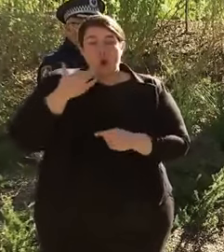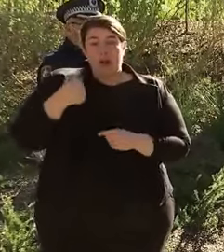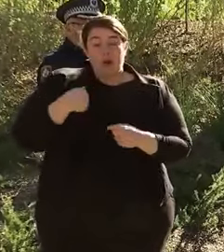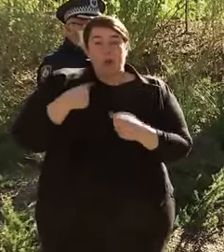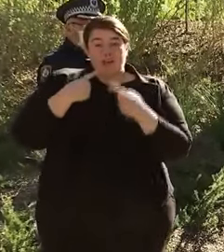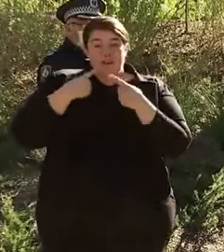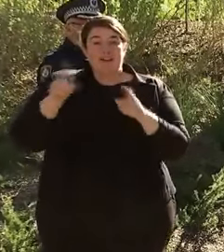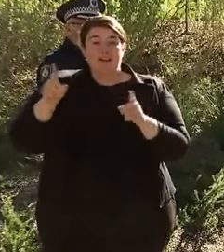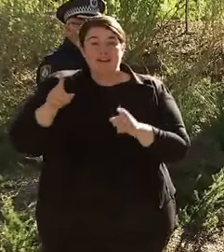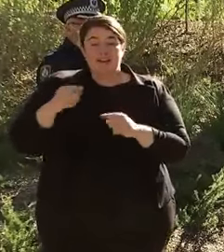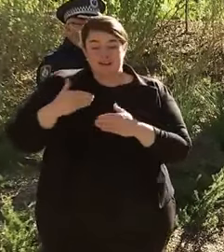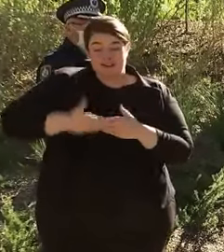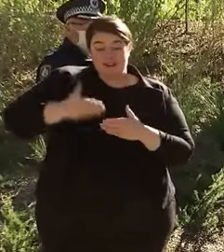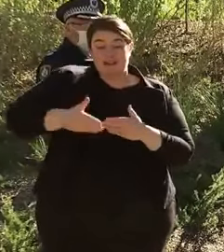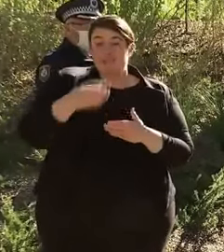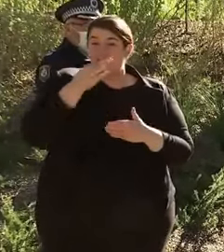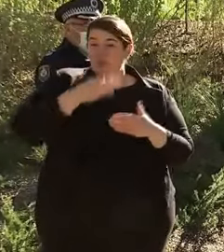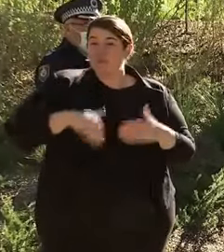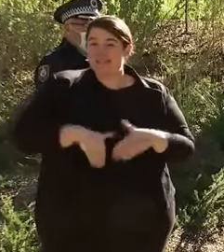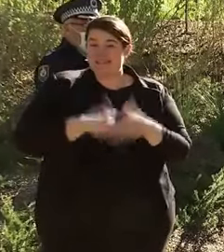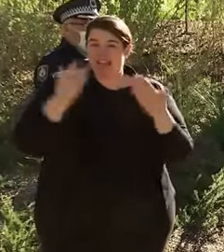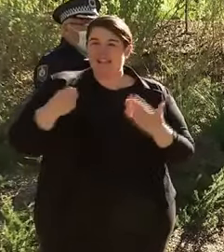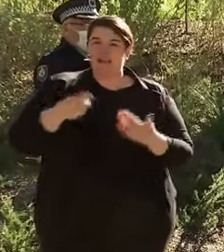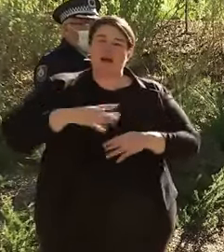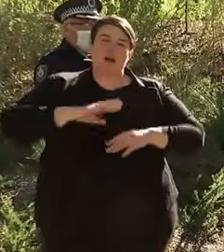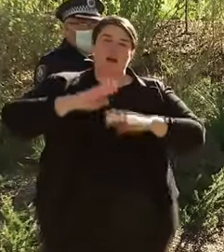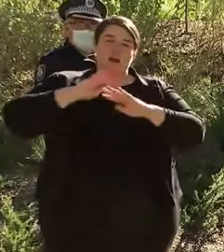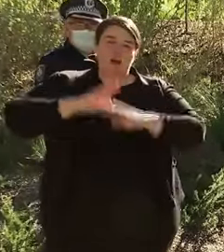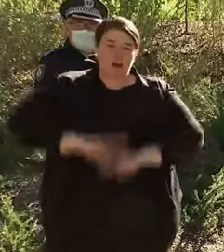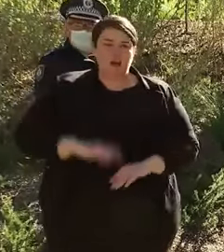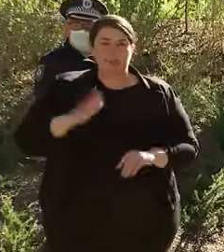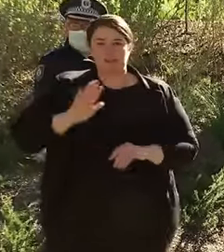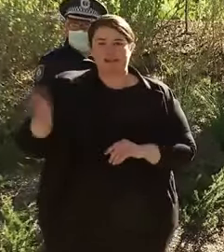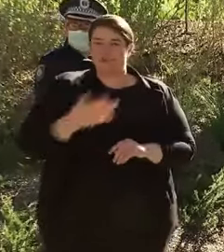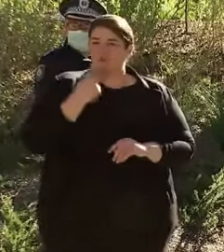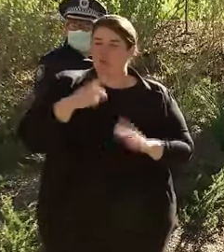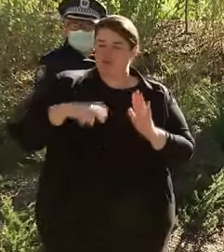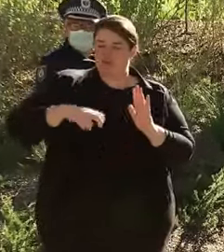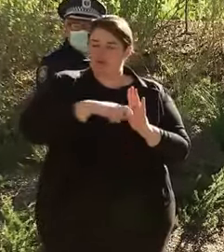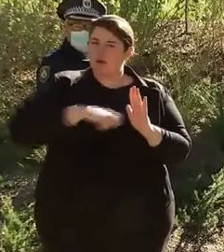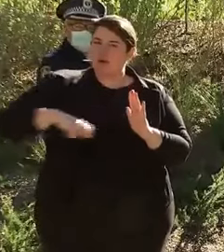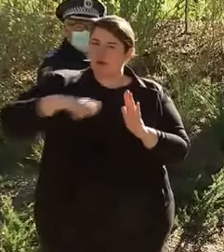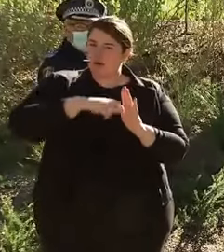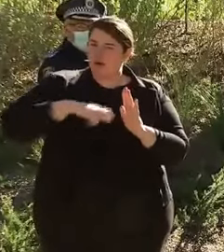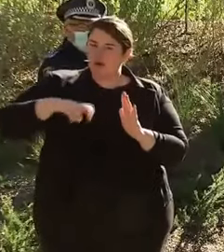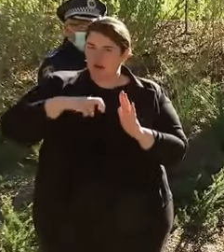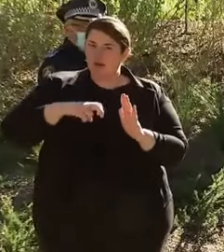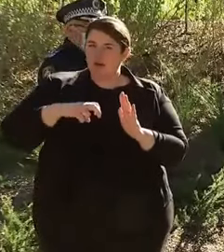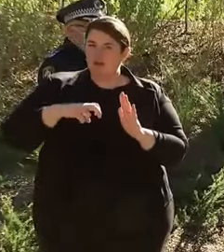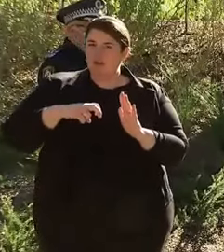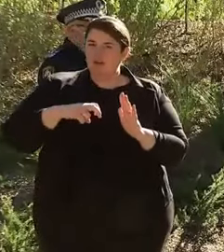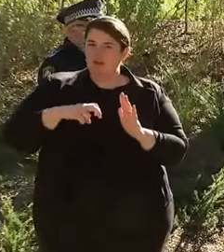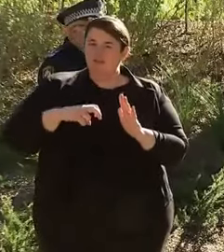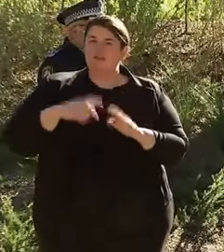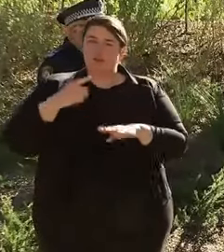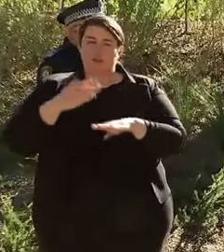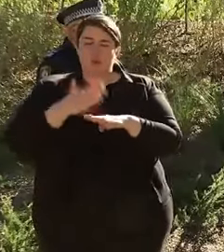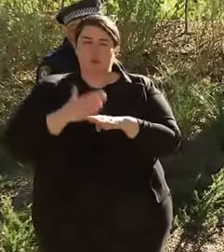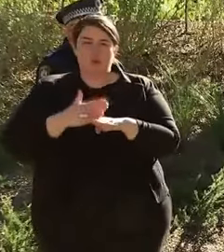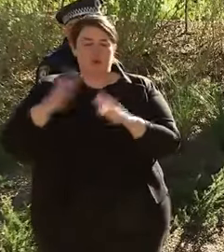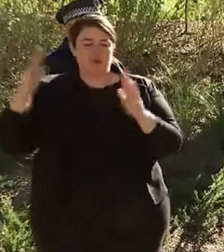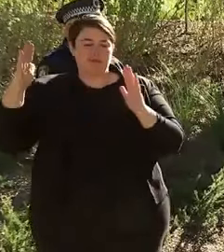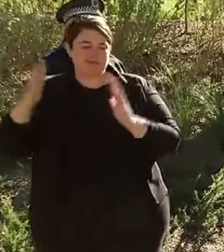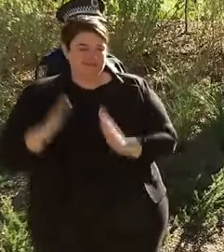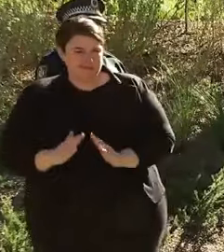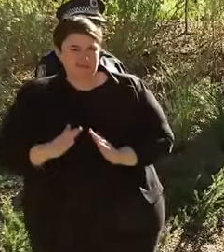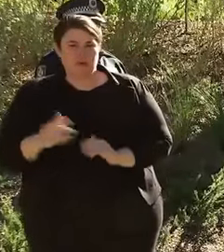they know that over the coming days they will have a reprieve, in the sense that hopefully their workload will decline because they won't